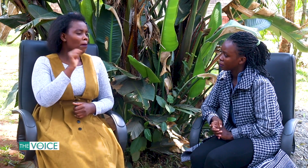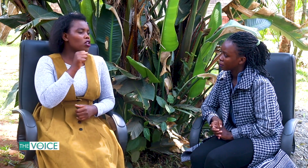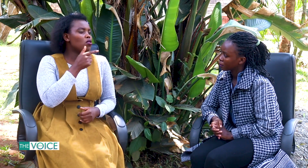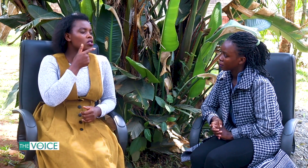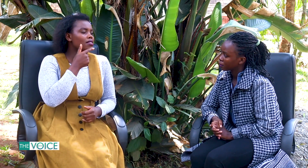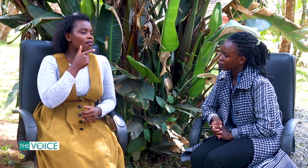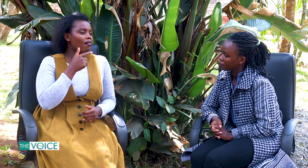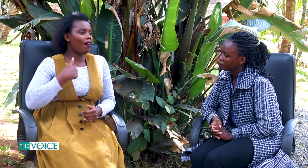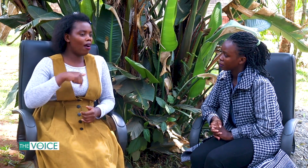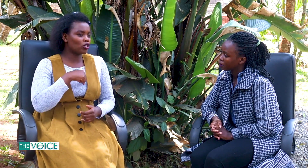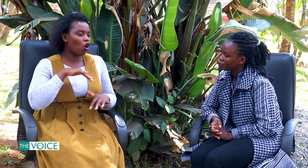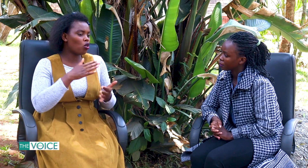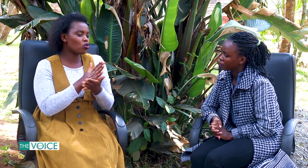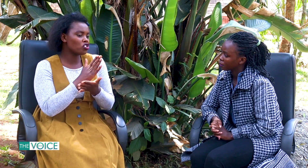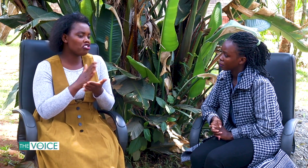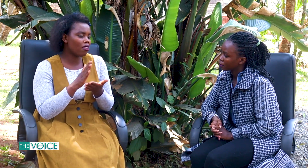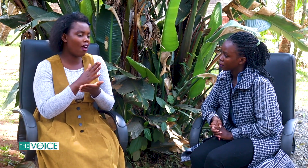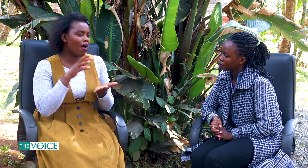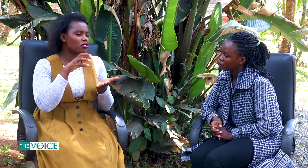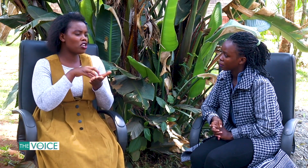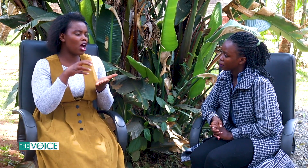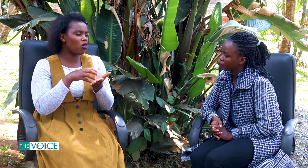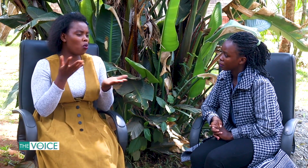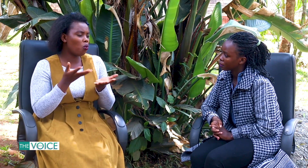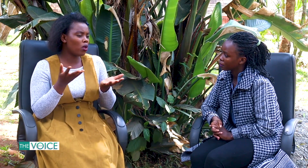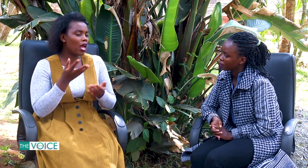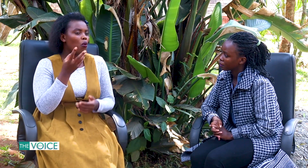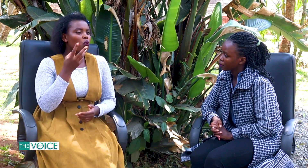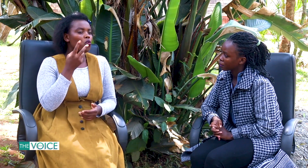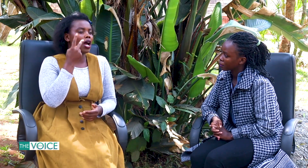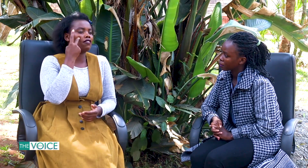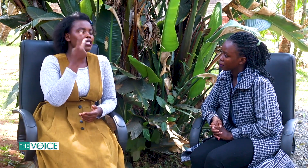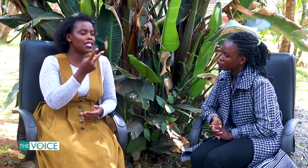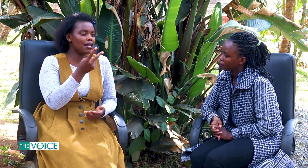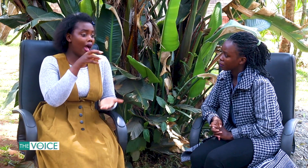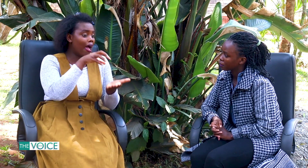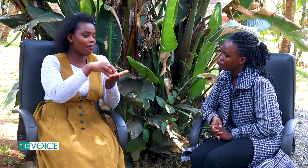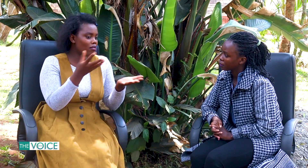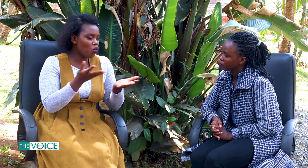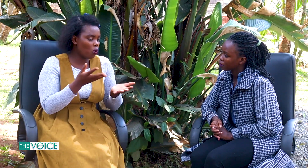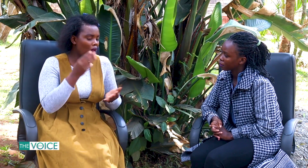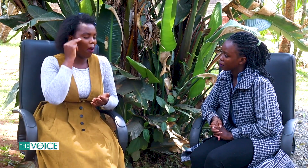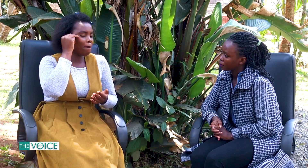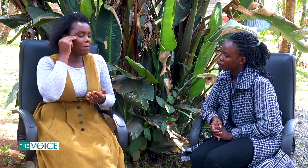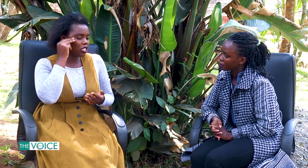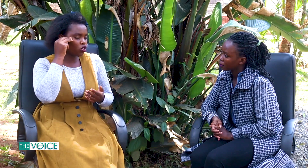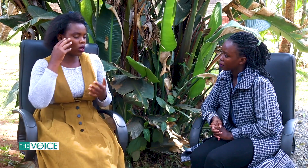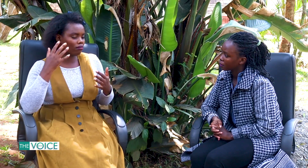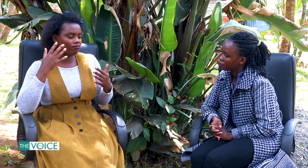tell us or share a situation where you have seen mental issues